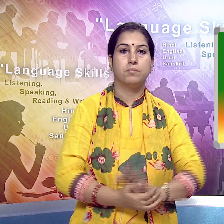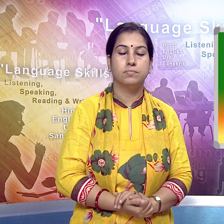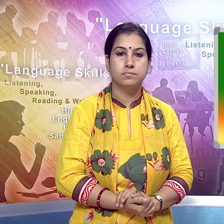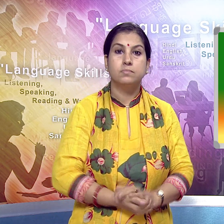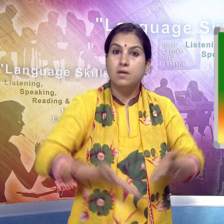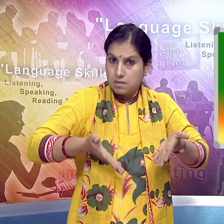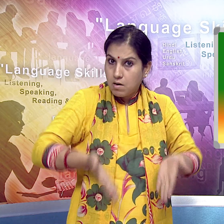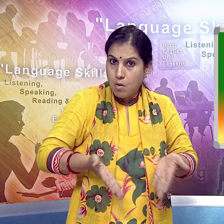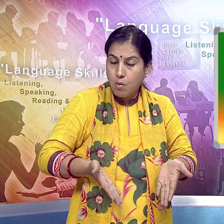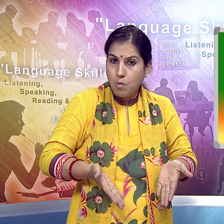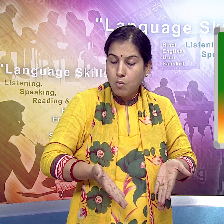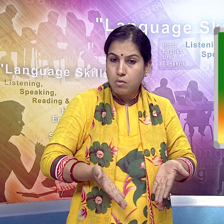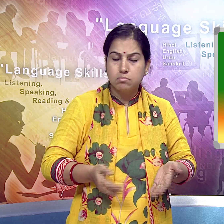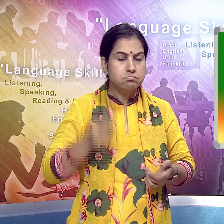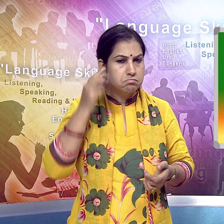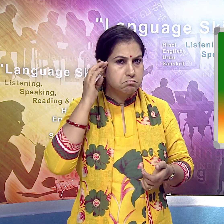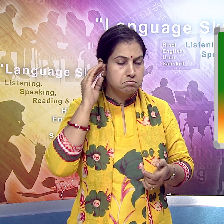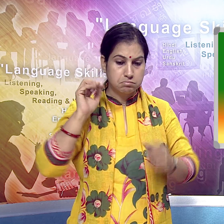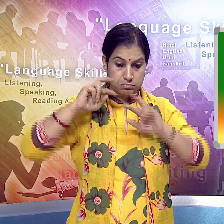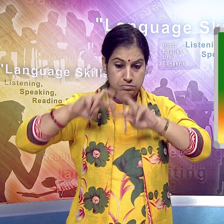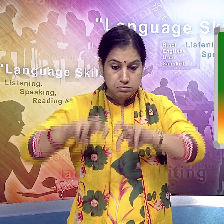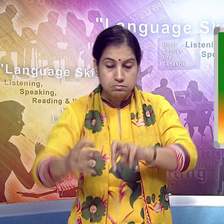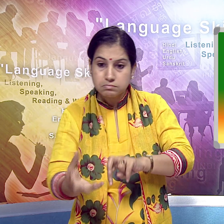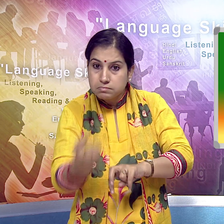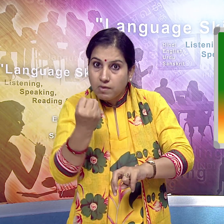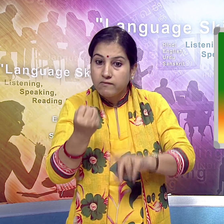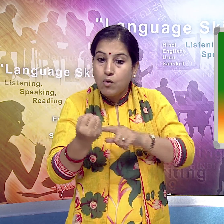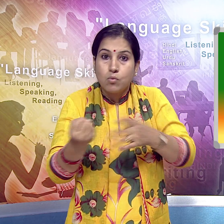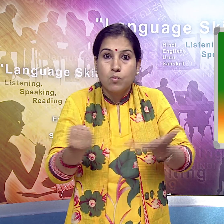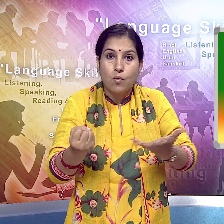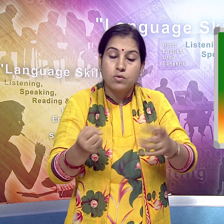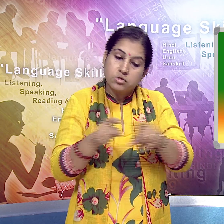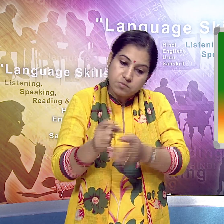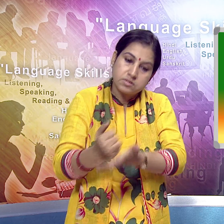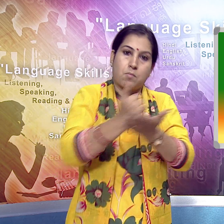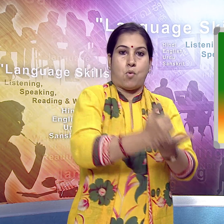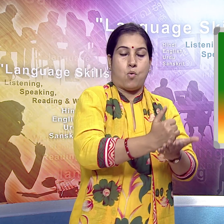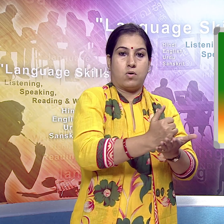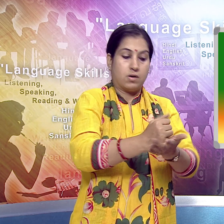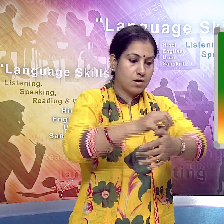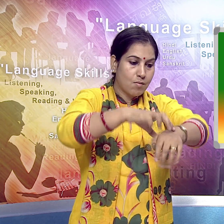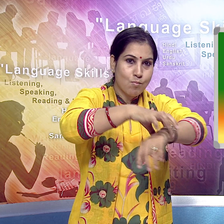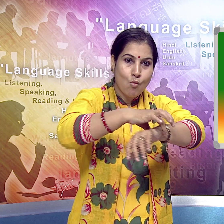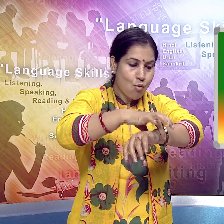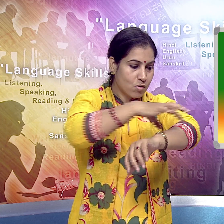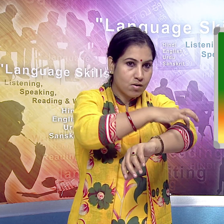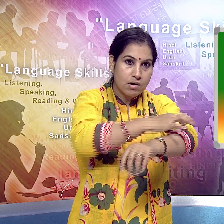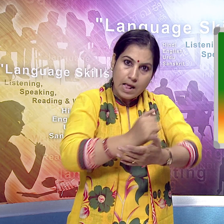Nowadays, with research, it has been seen that it also supports the bone health and it can